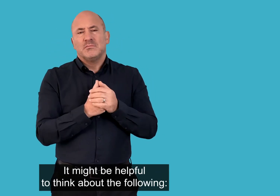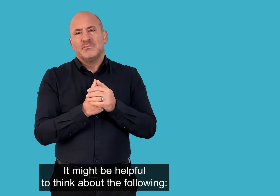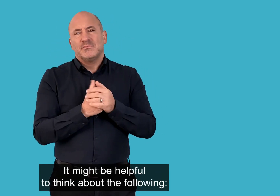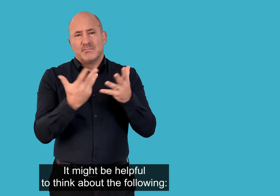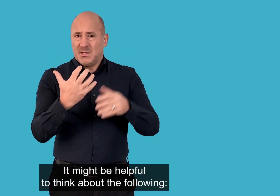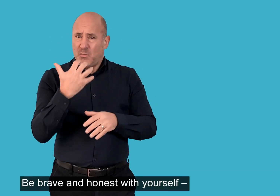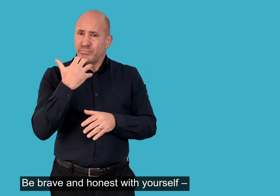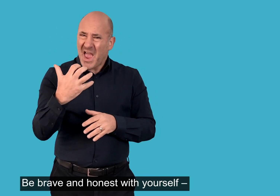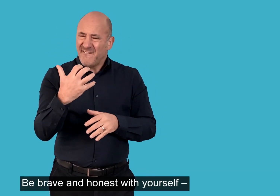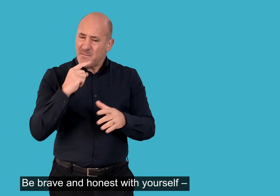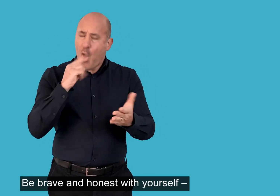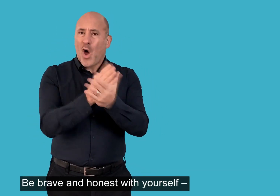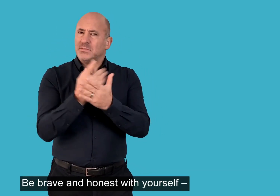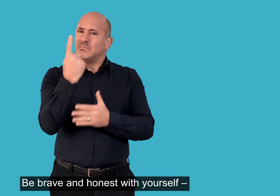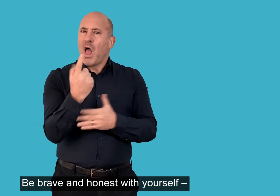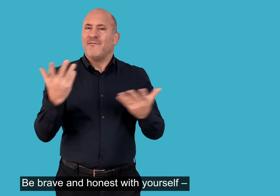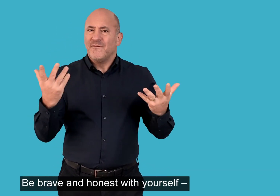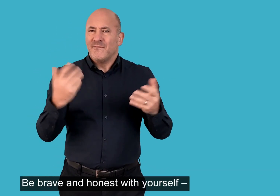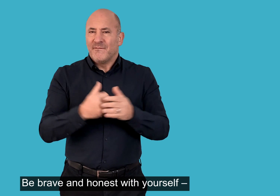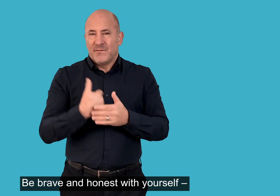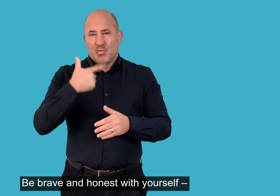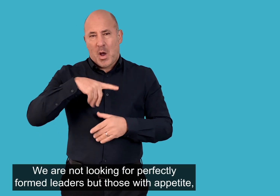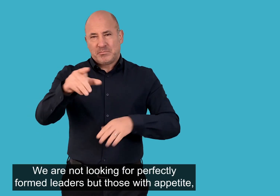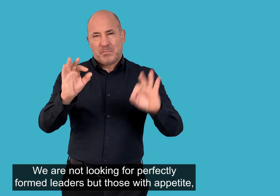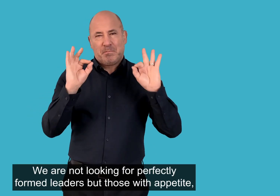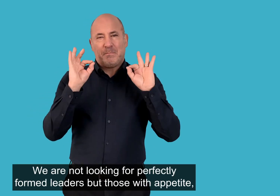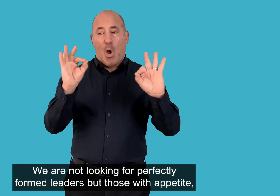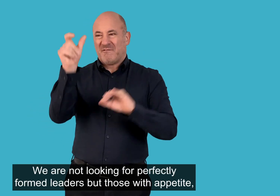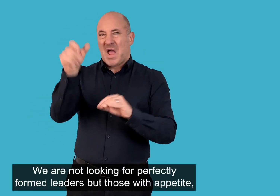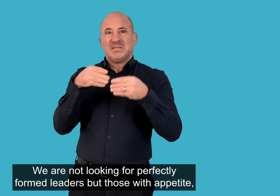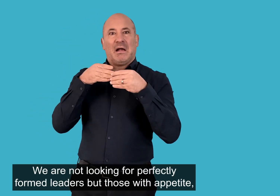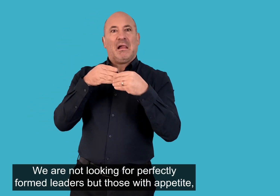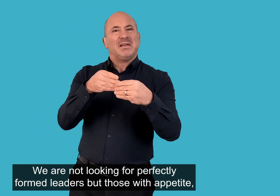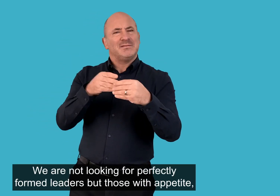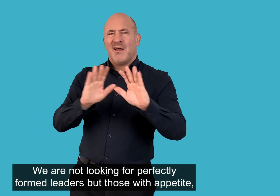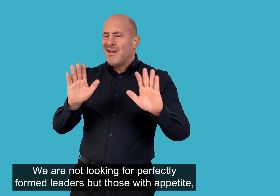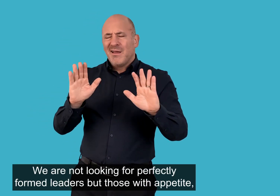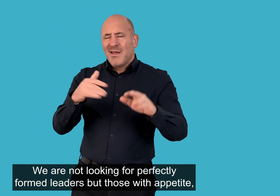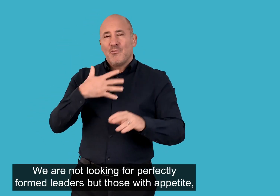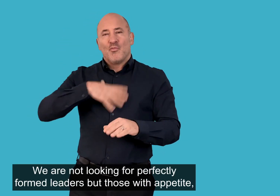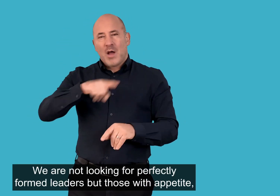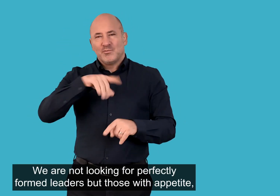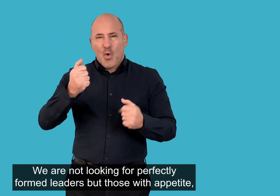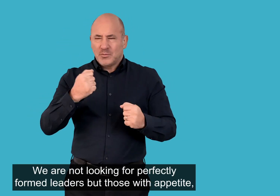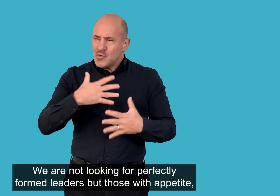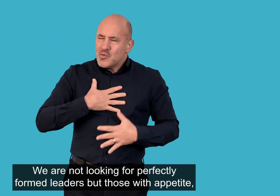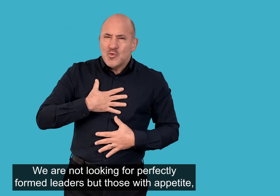think about the following. Be brave and honest with yourself. We are not looking for perfectly formed leaders, but those with